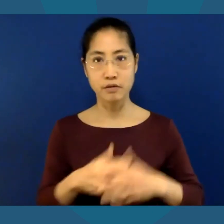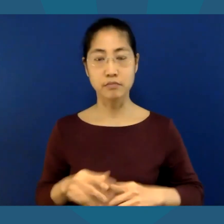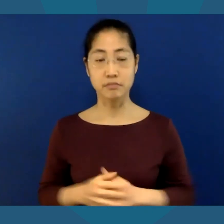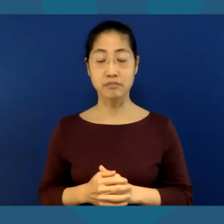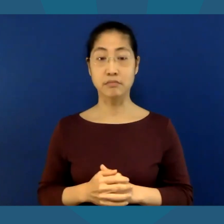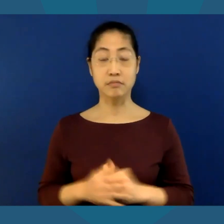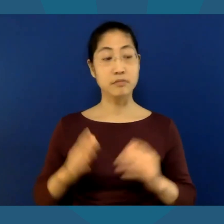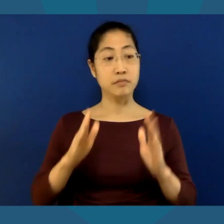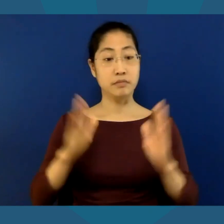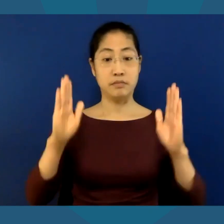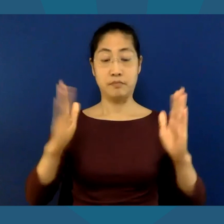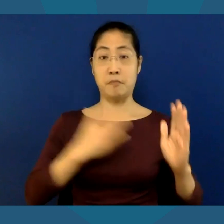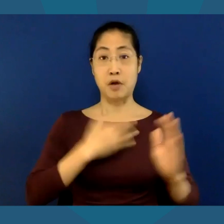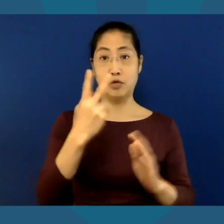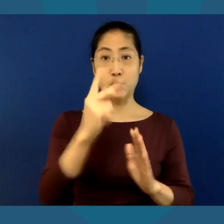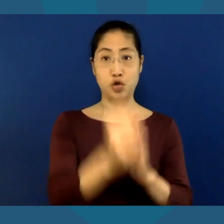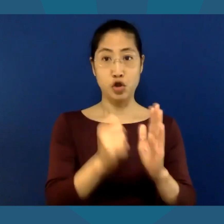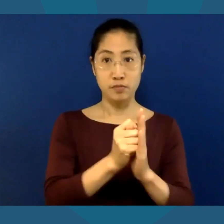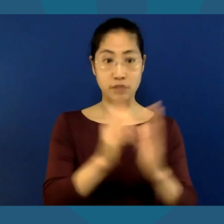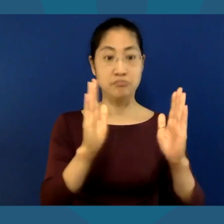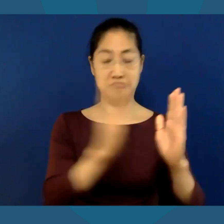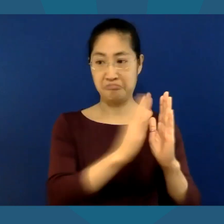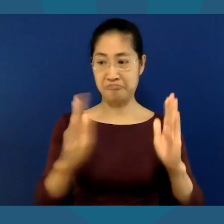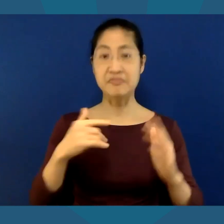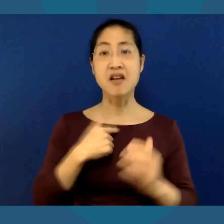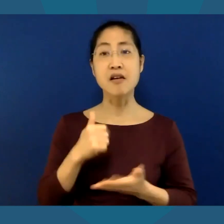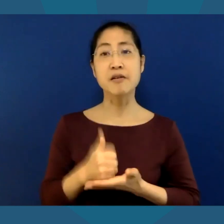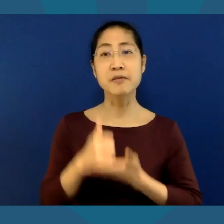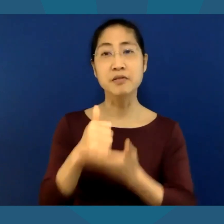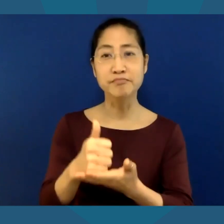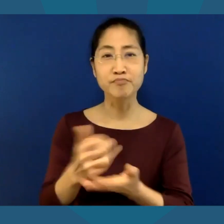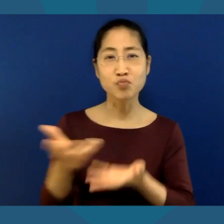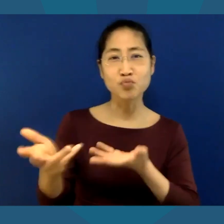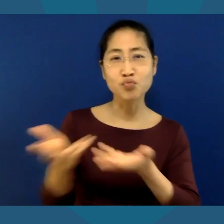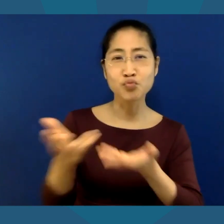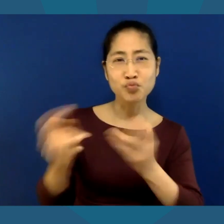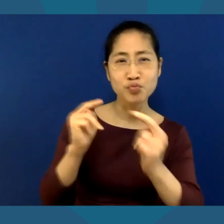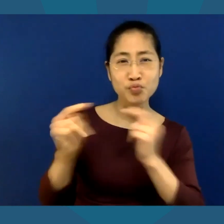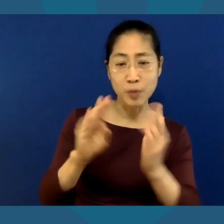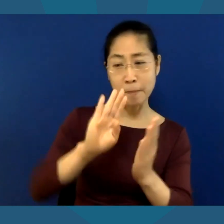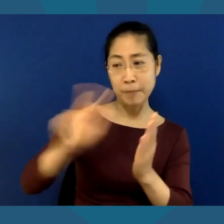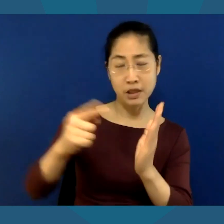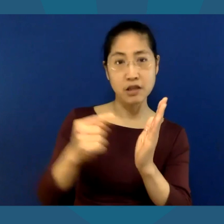In my 2 terms, I helped negotiate the Arizona Opioid Epidemic Act,